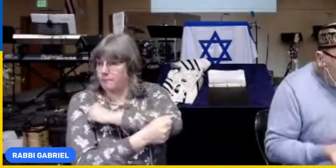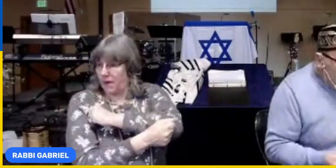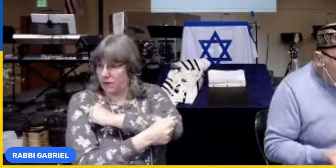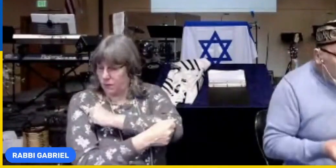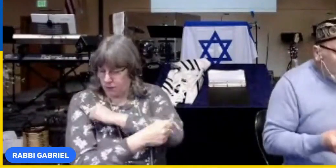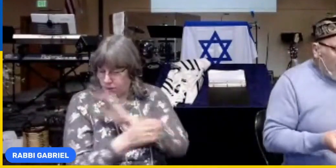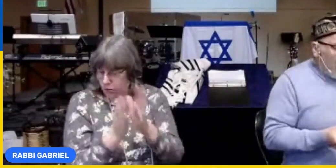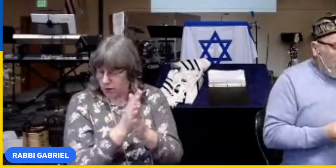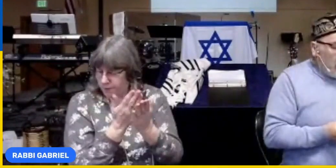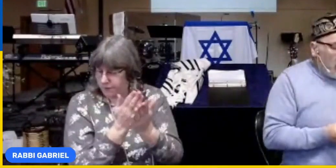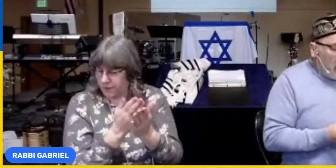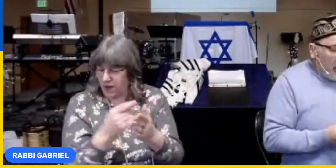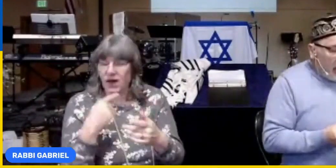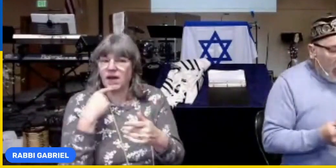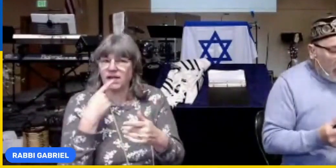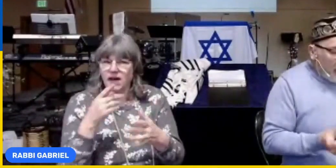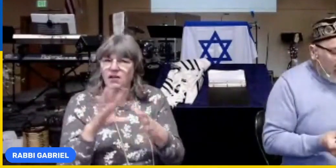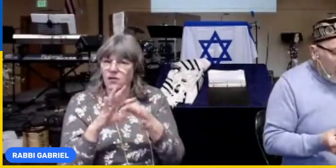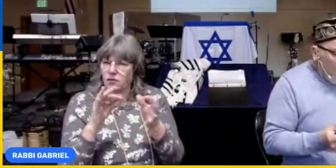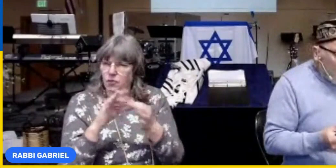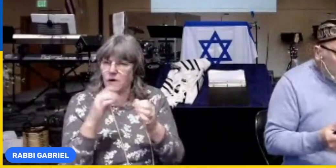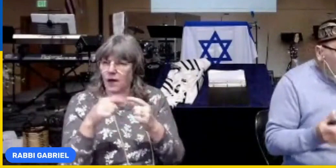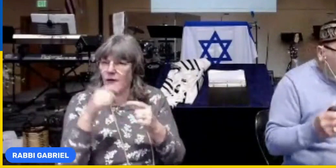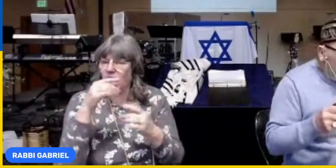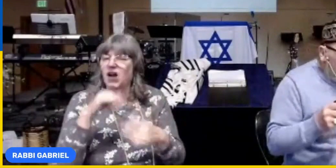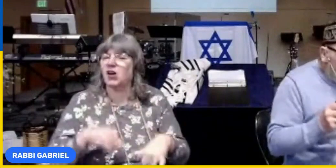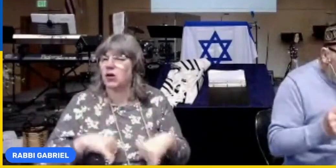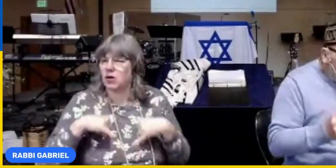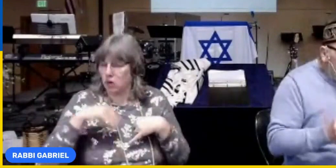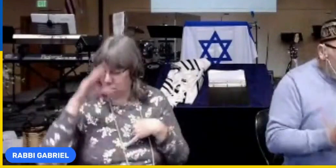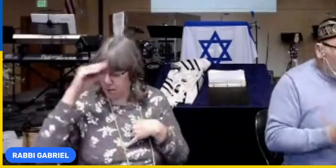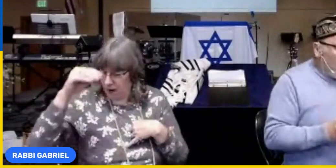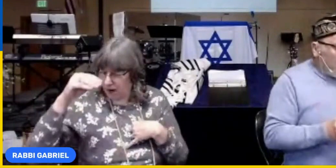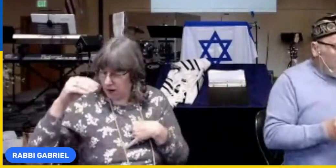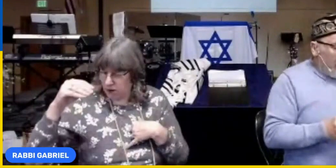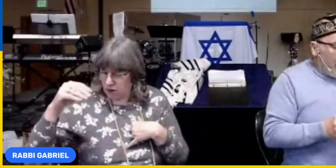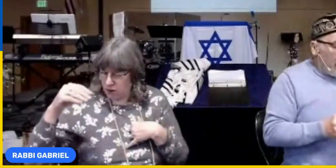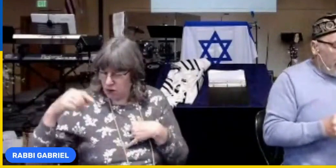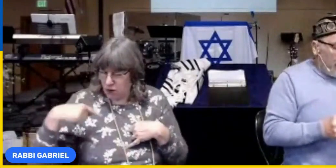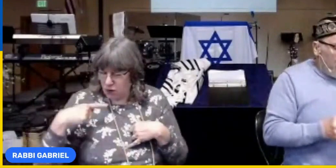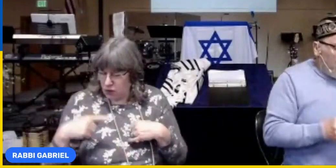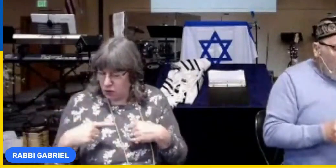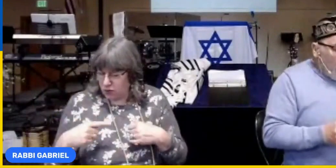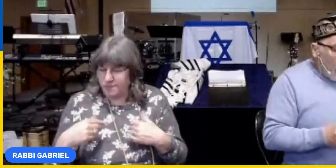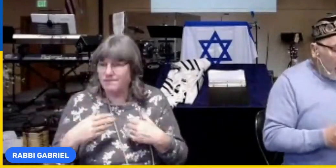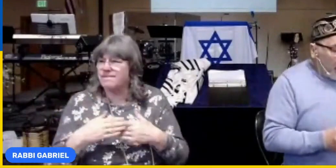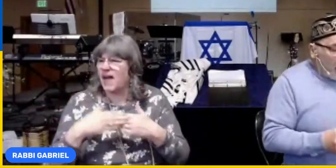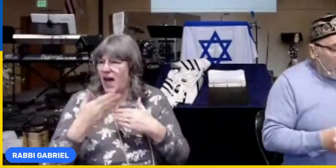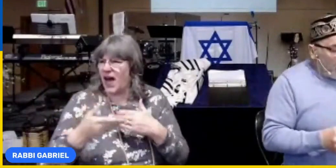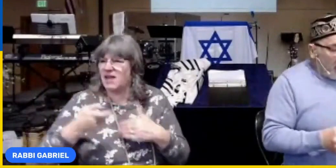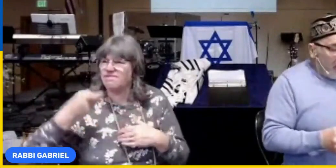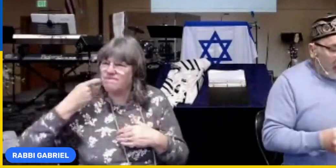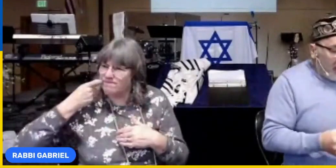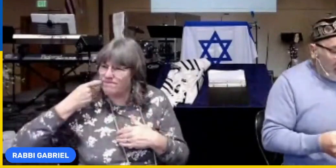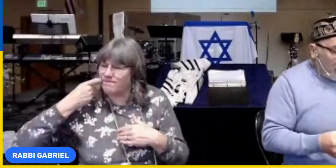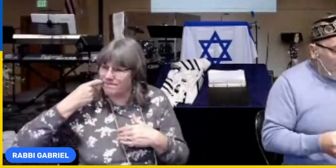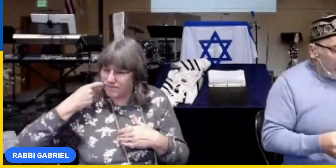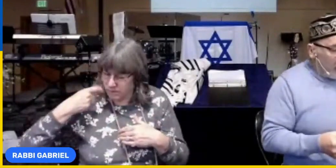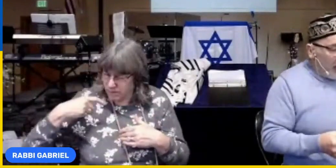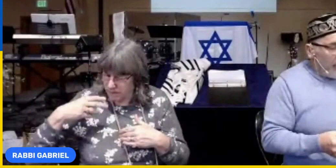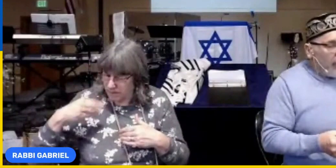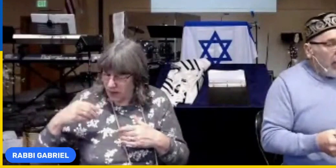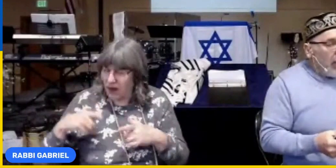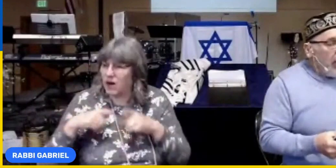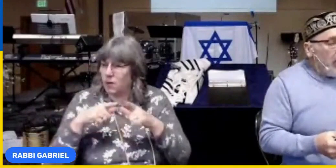Abraham Twersky tells the story of a young man who, after a long struggle with chemical abuse, went through a